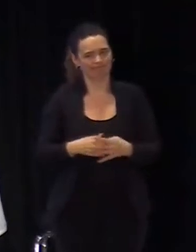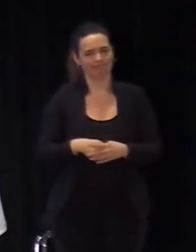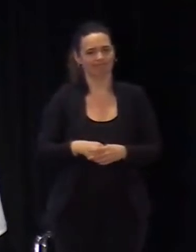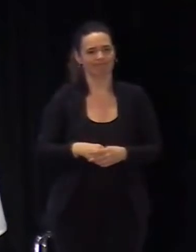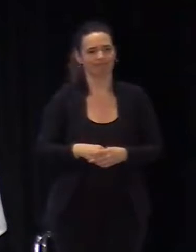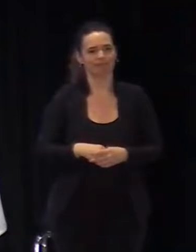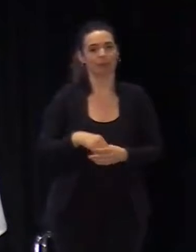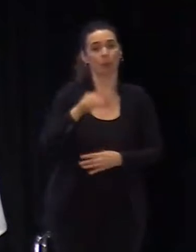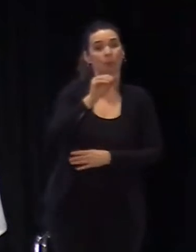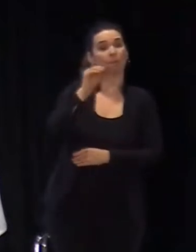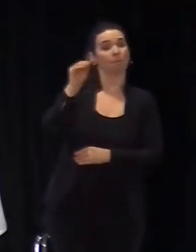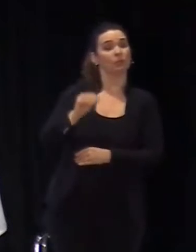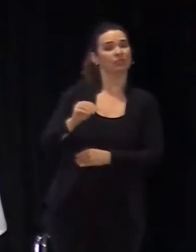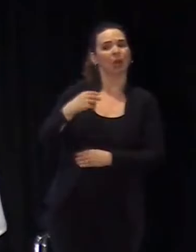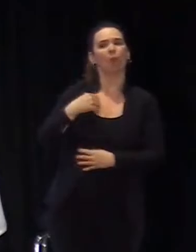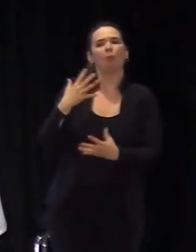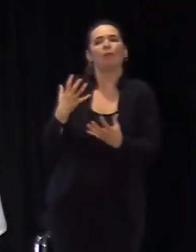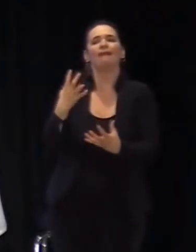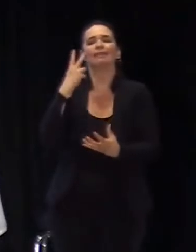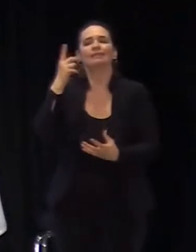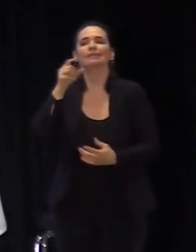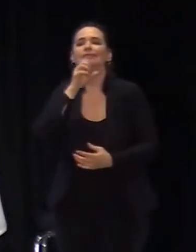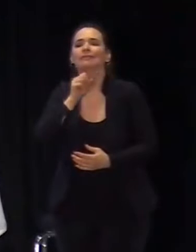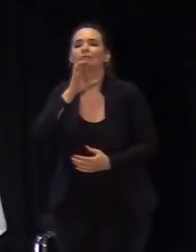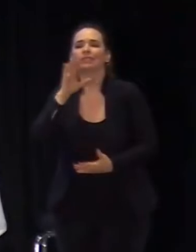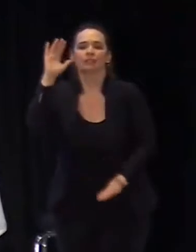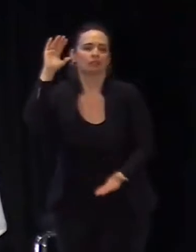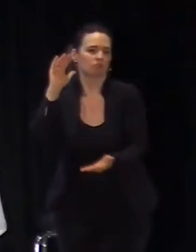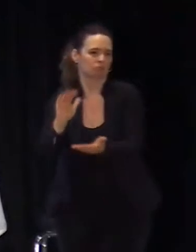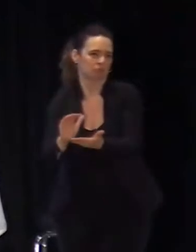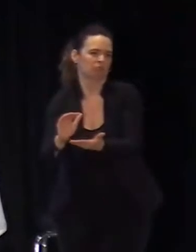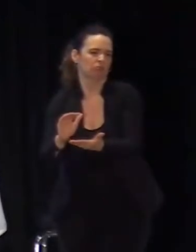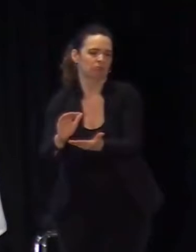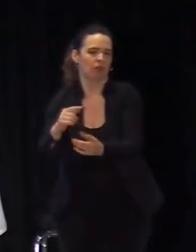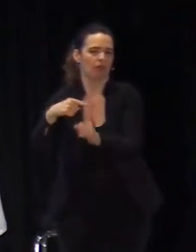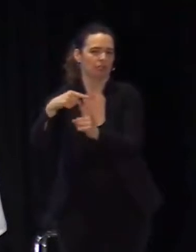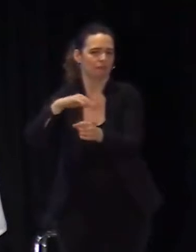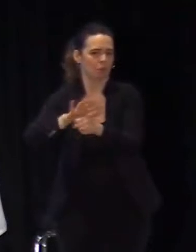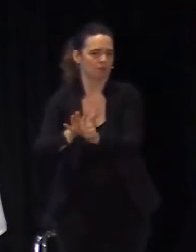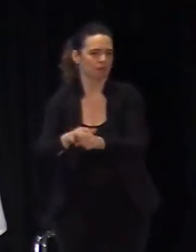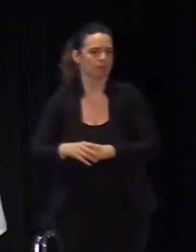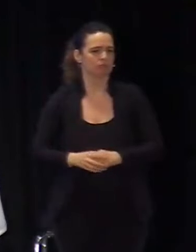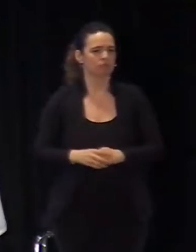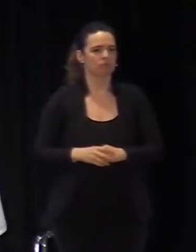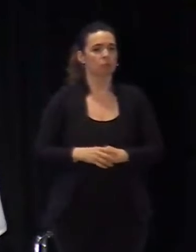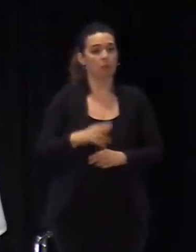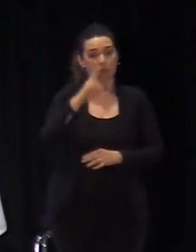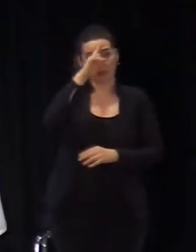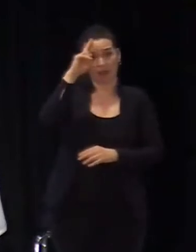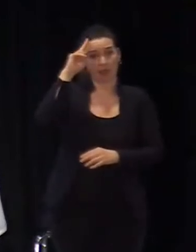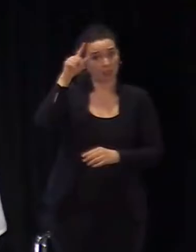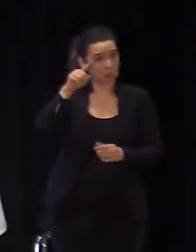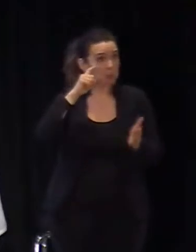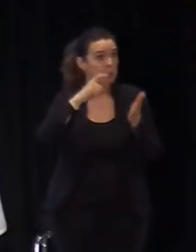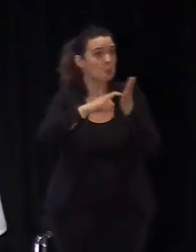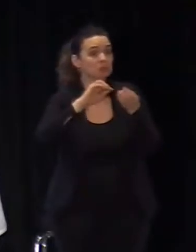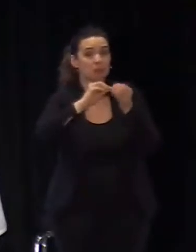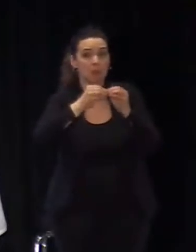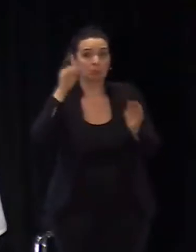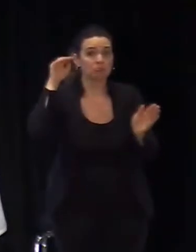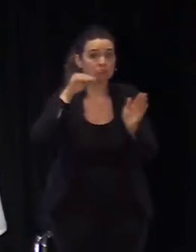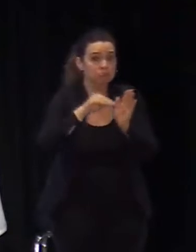percentage-wise, we like to see that percentage be a low one. That's where it is right now. Hospitalizations are down to